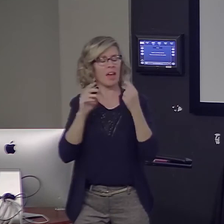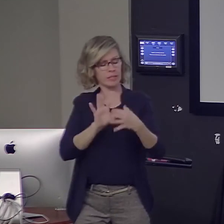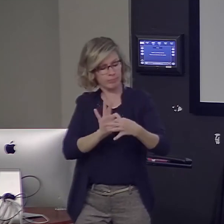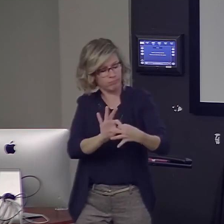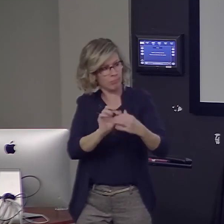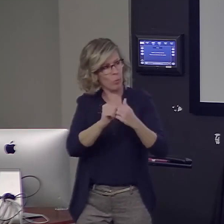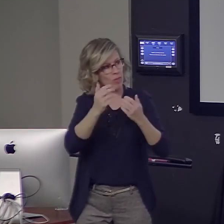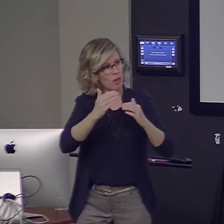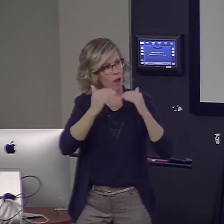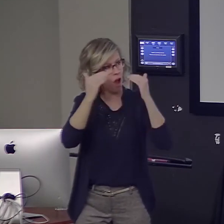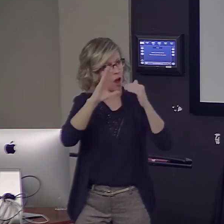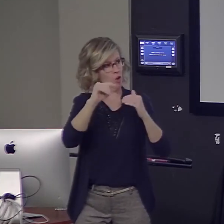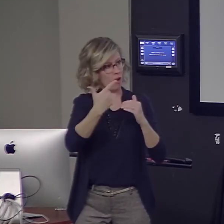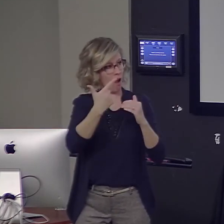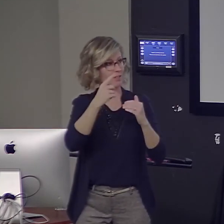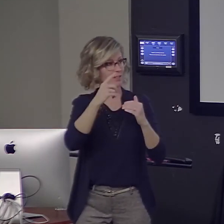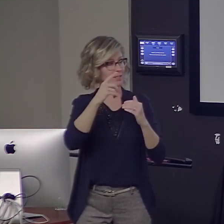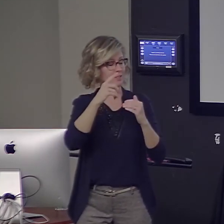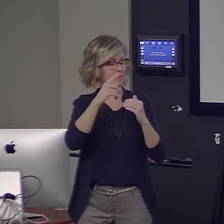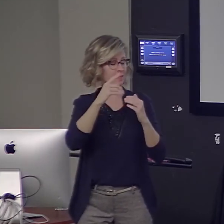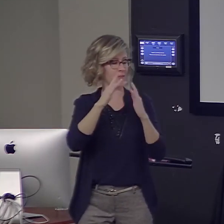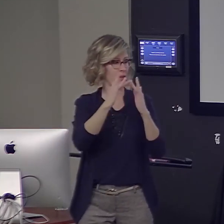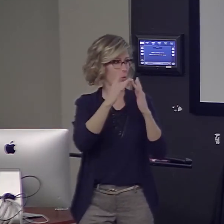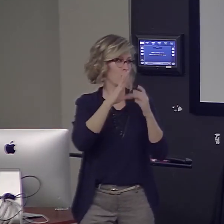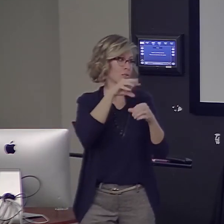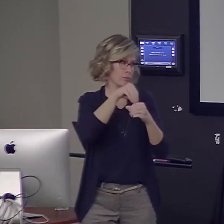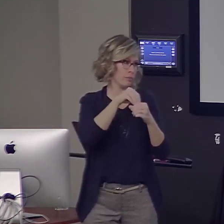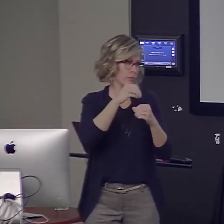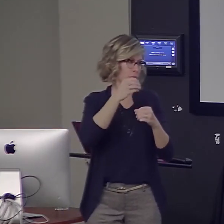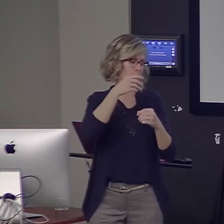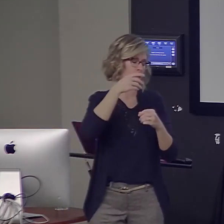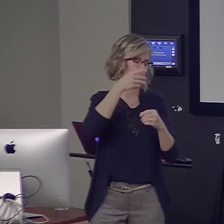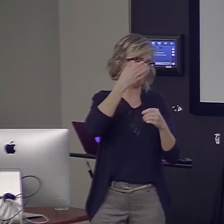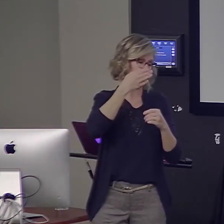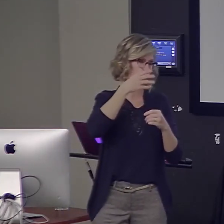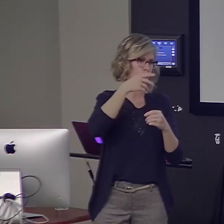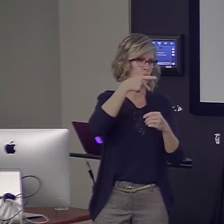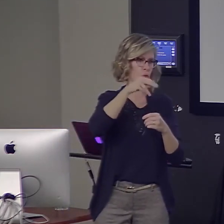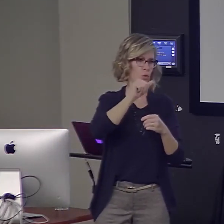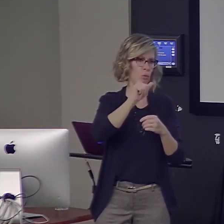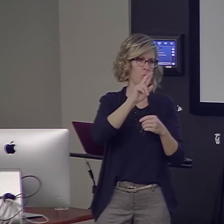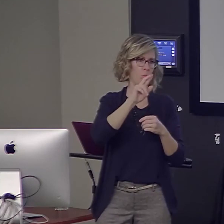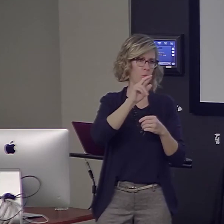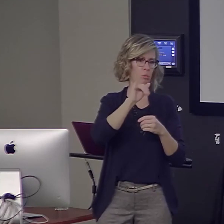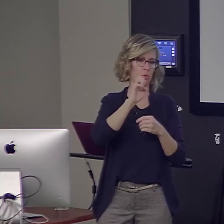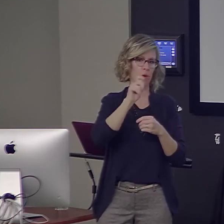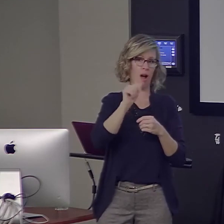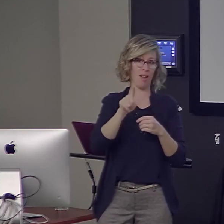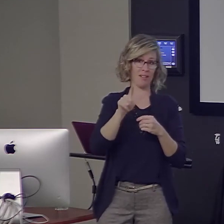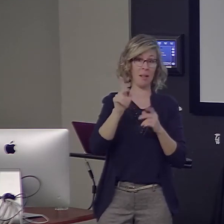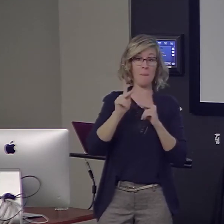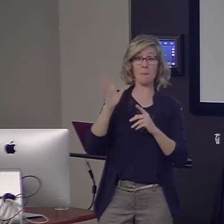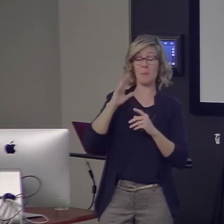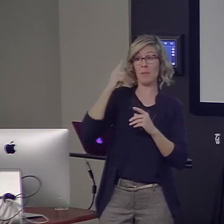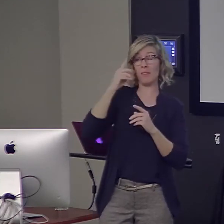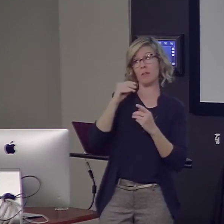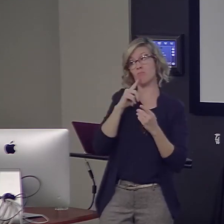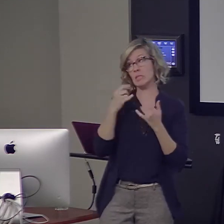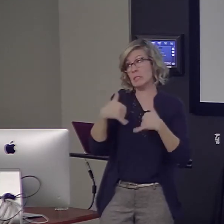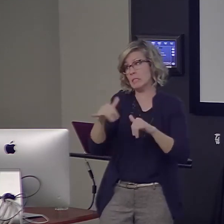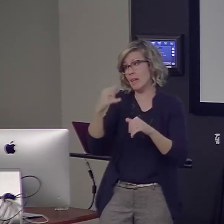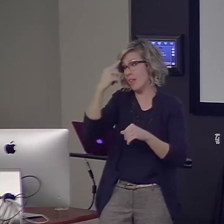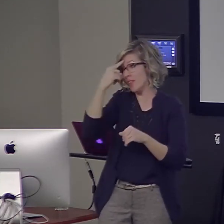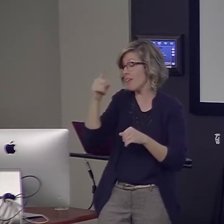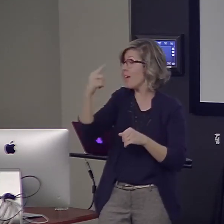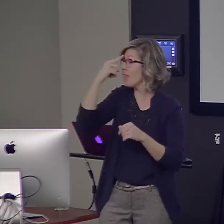cognitive networks, and in particular frontal parietal networks. So the thing that people thought originally was that, and still think, is that